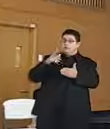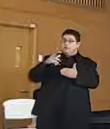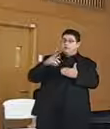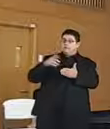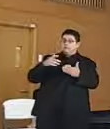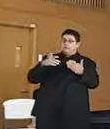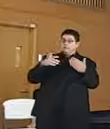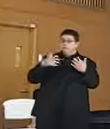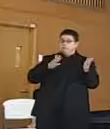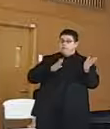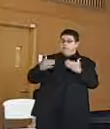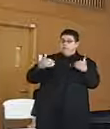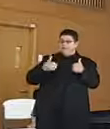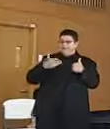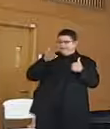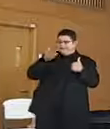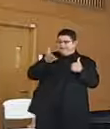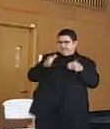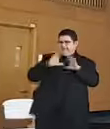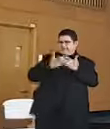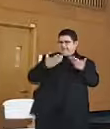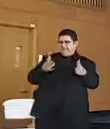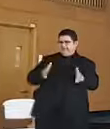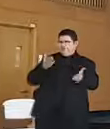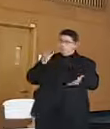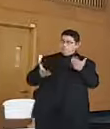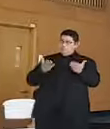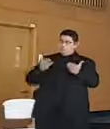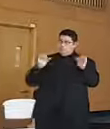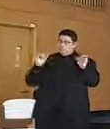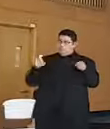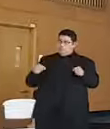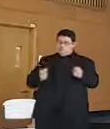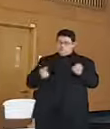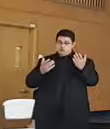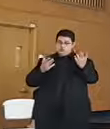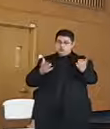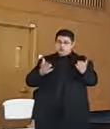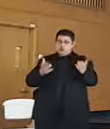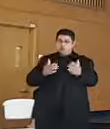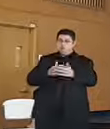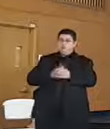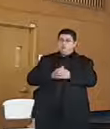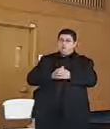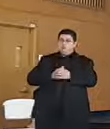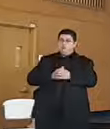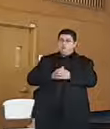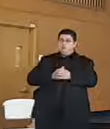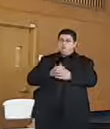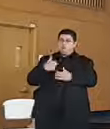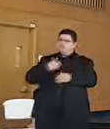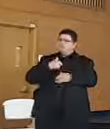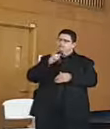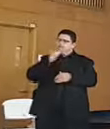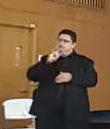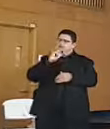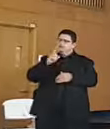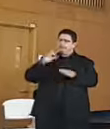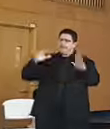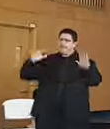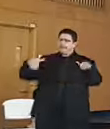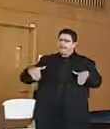in-classroom that may able to offer in school classrooms, and we're not sure yet if anyone